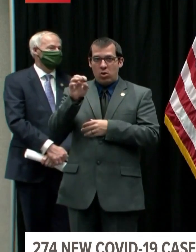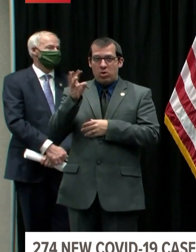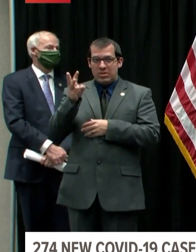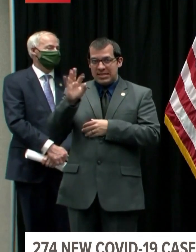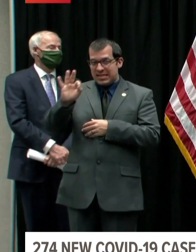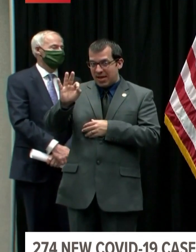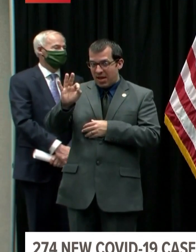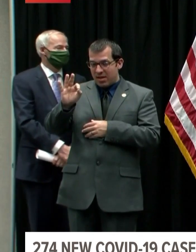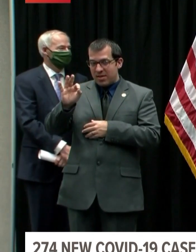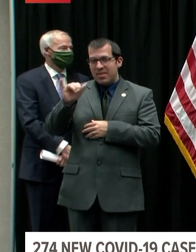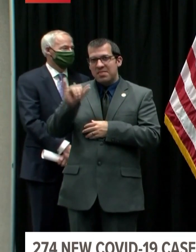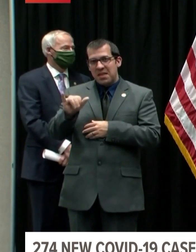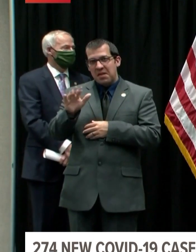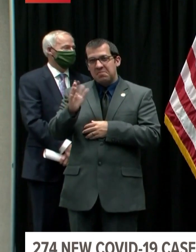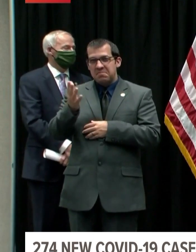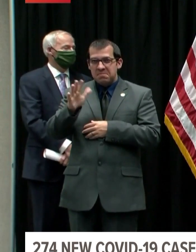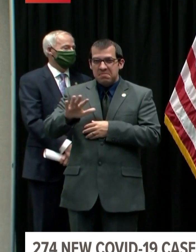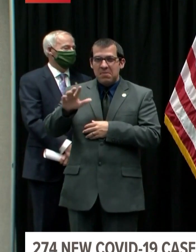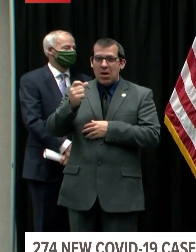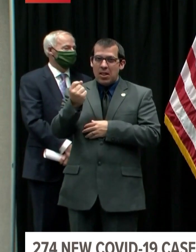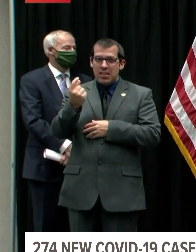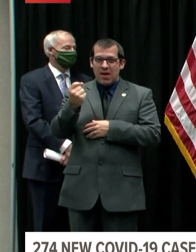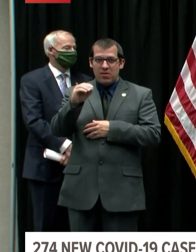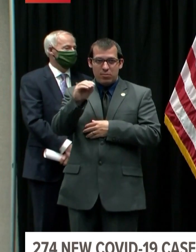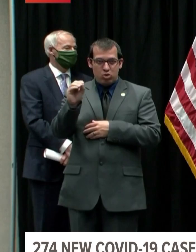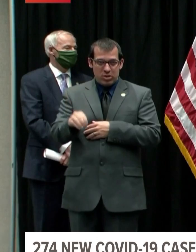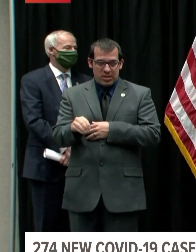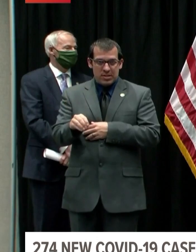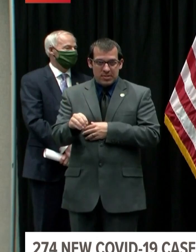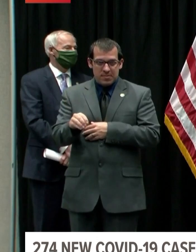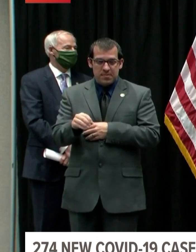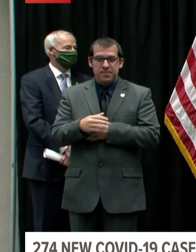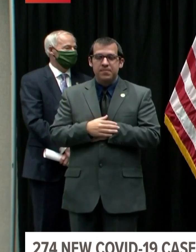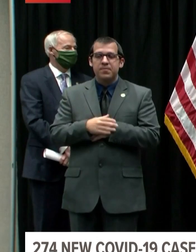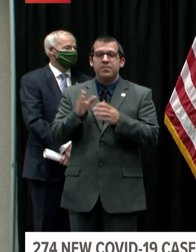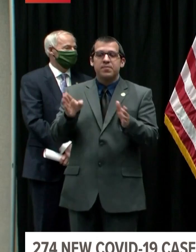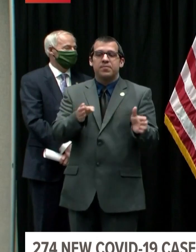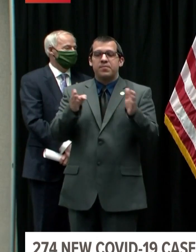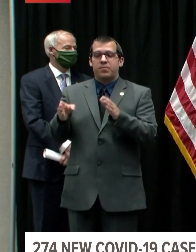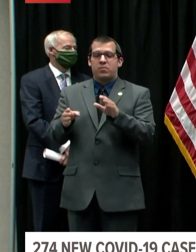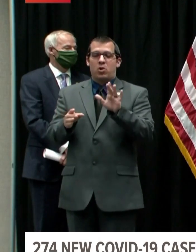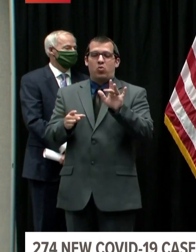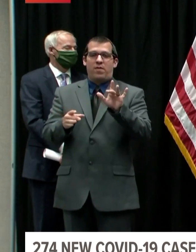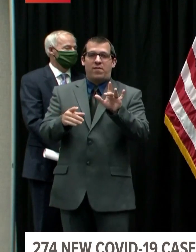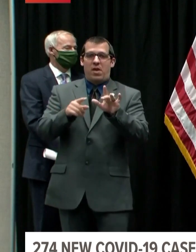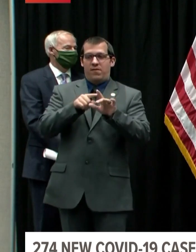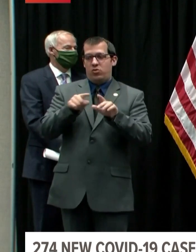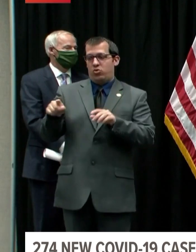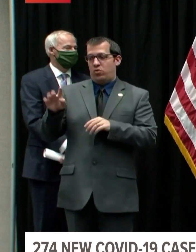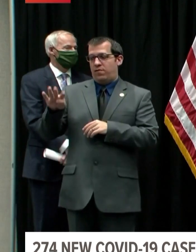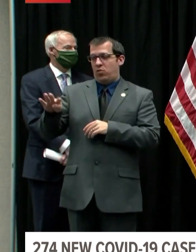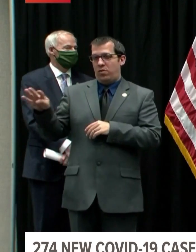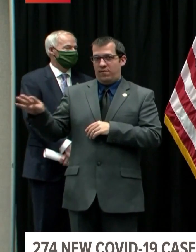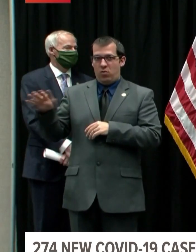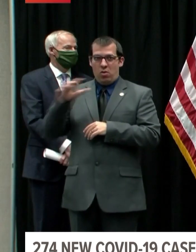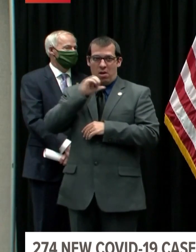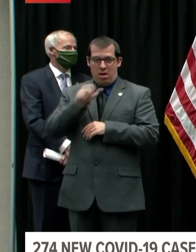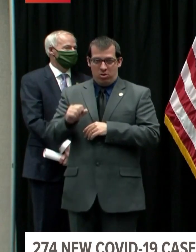1,469, and that is about 11%. Then for the 25 through 44 age